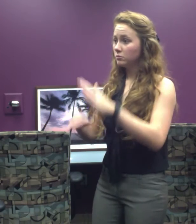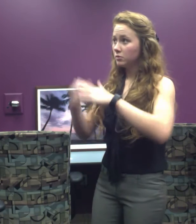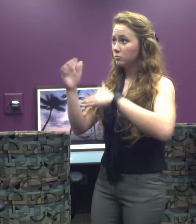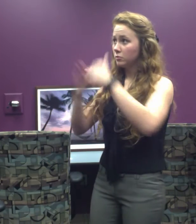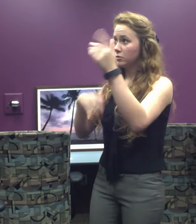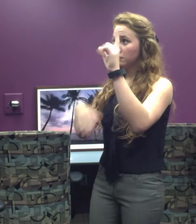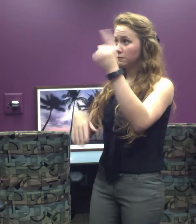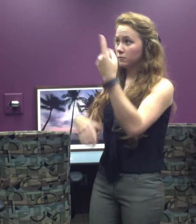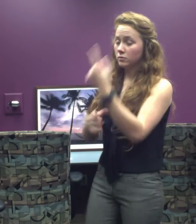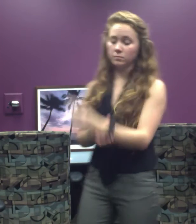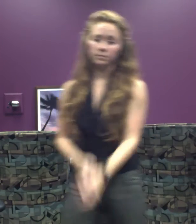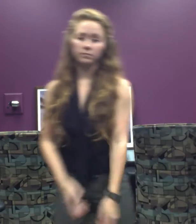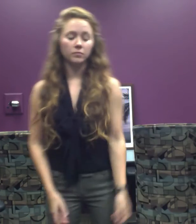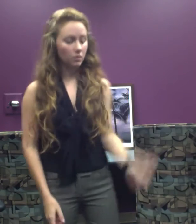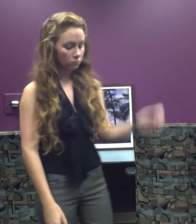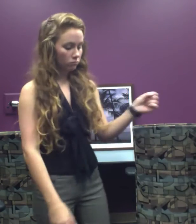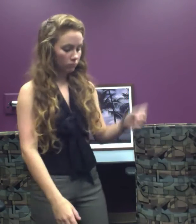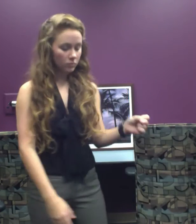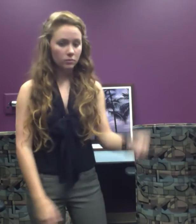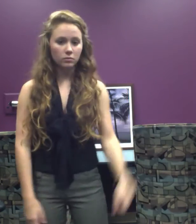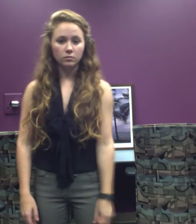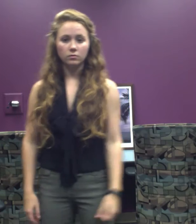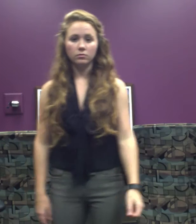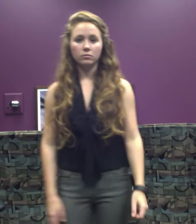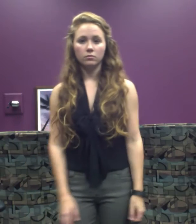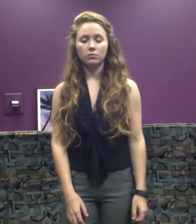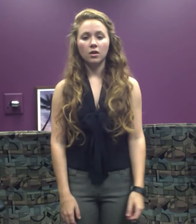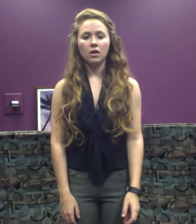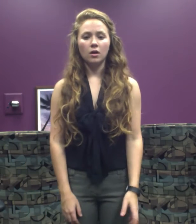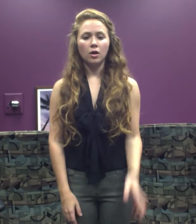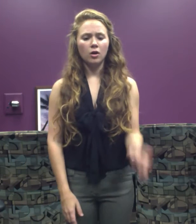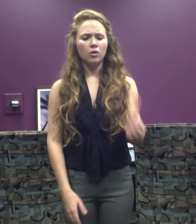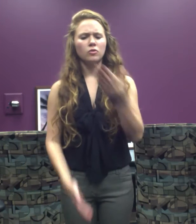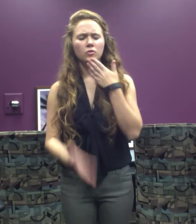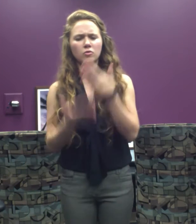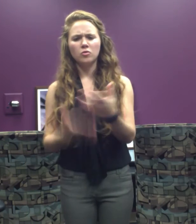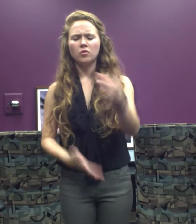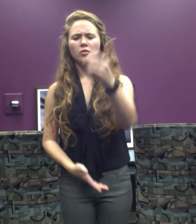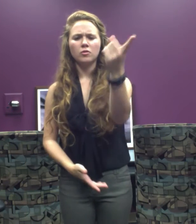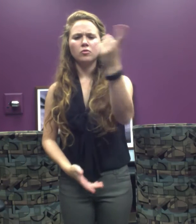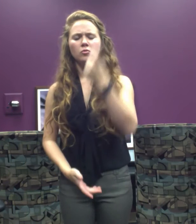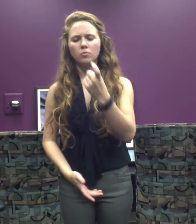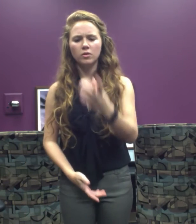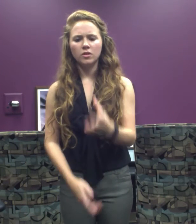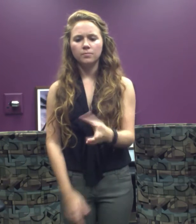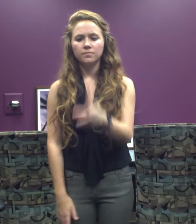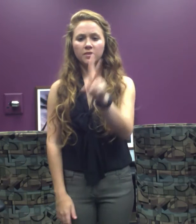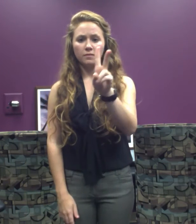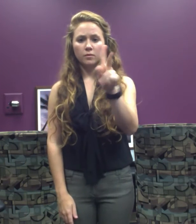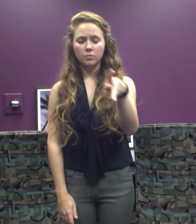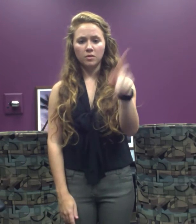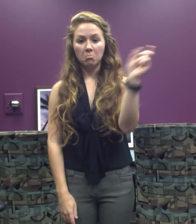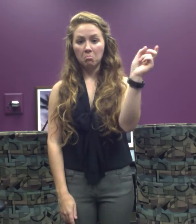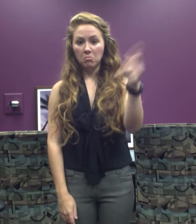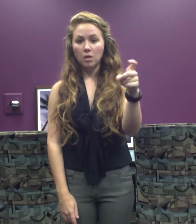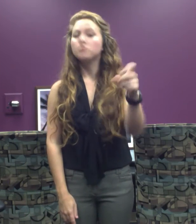are coming, please. Do I have to use a vanishing point? Yes. 1 vanishing point. Don't do a